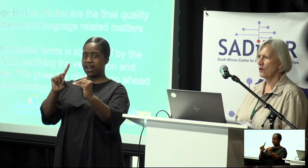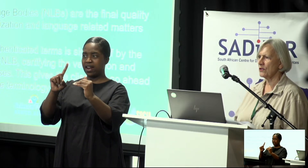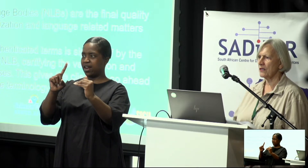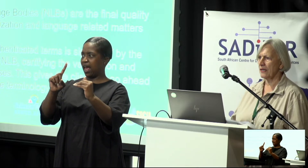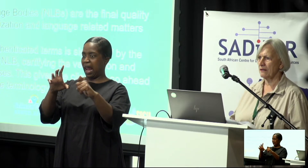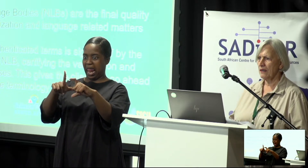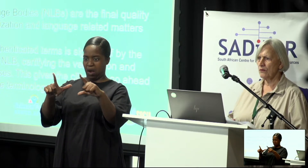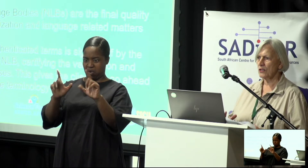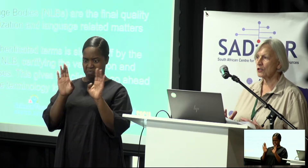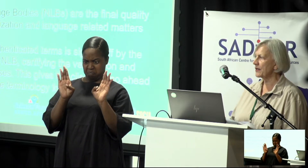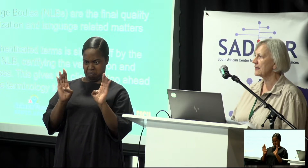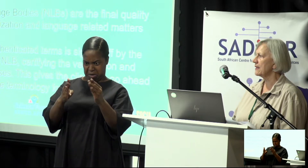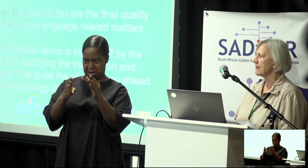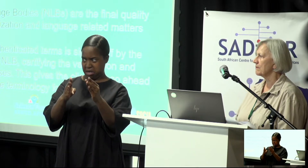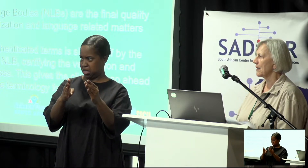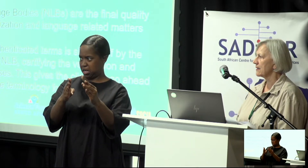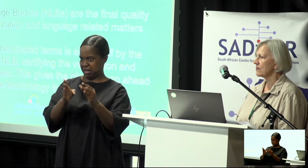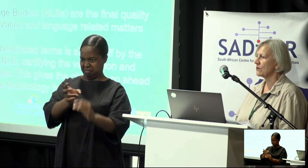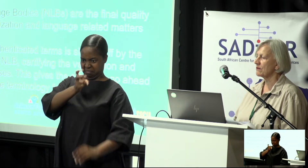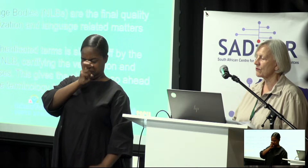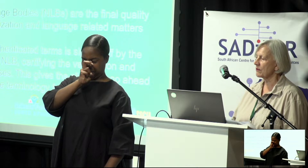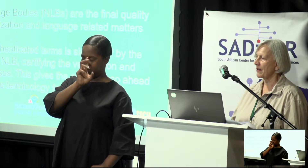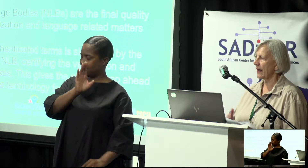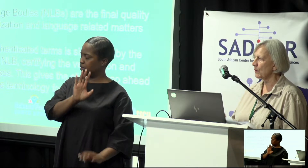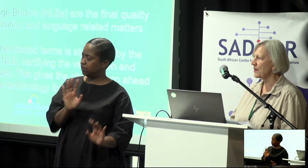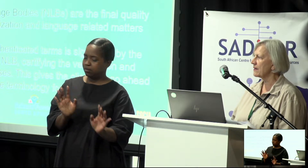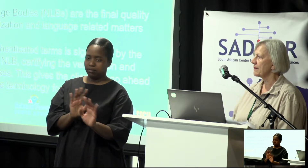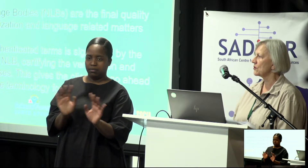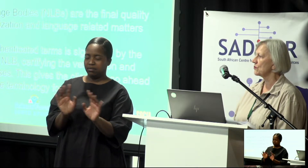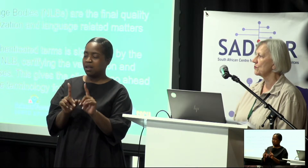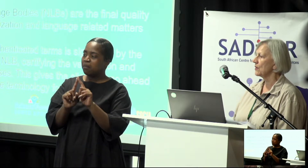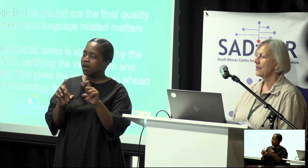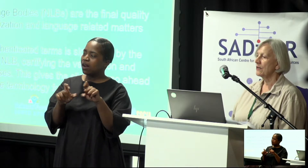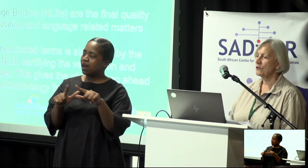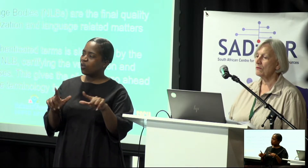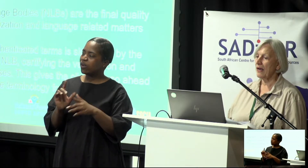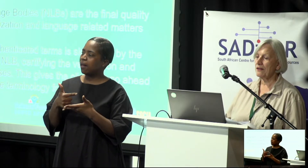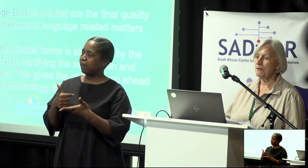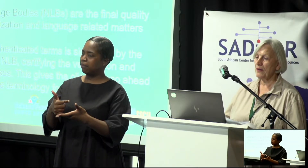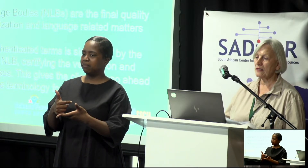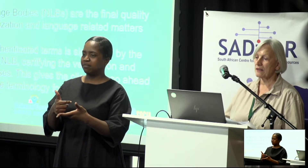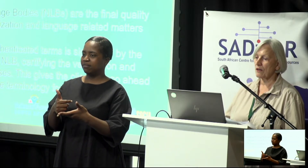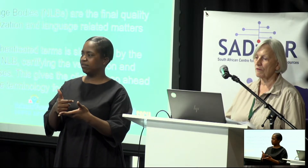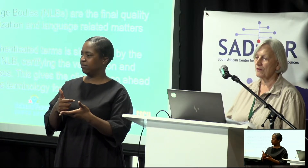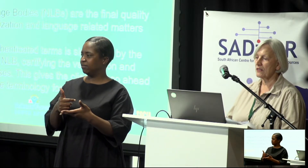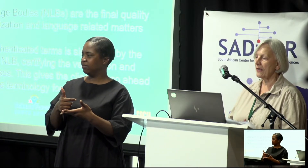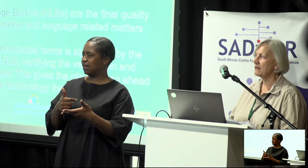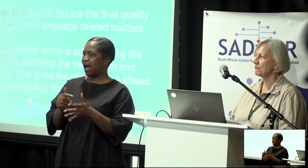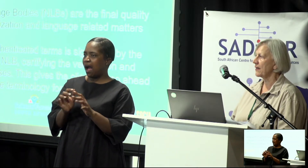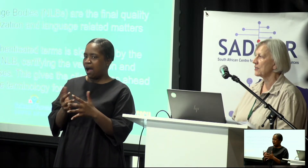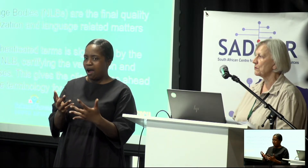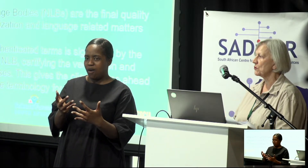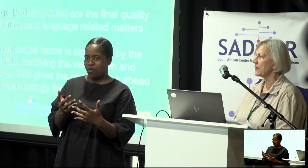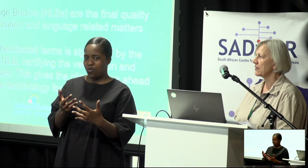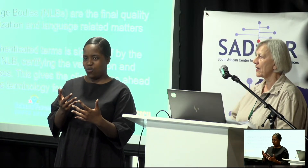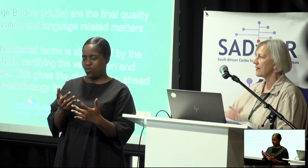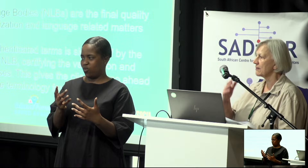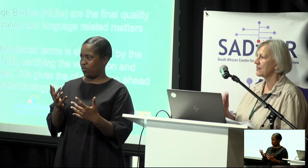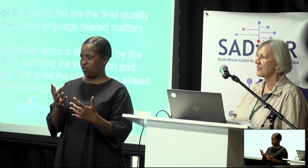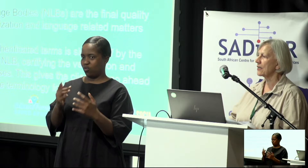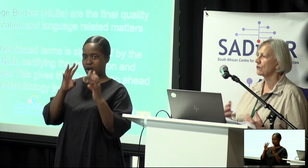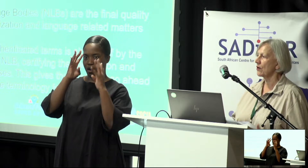into boxes and restricting them, but it's sort of helping them to make the best of this interface